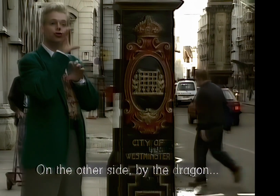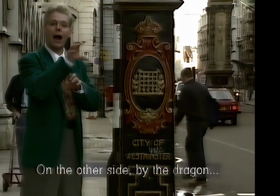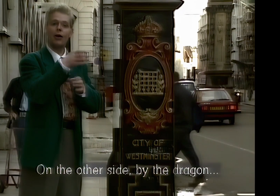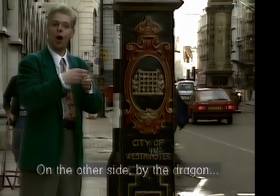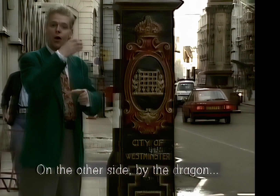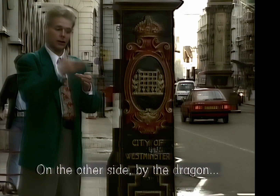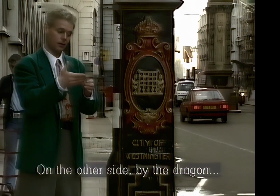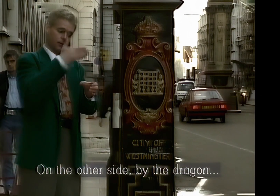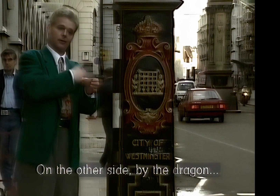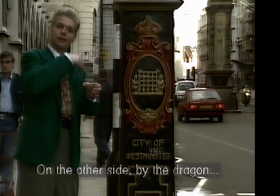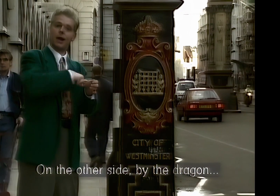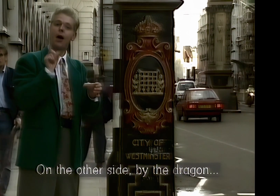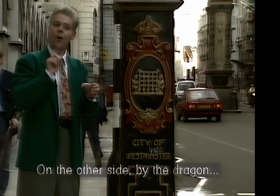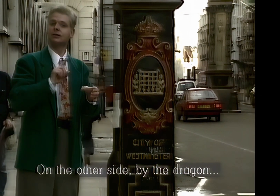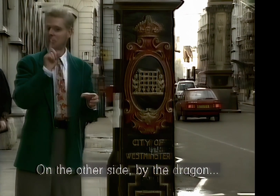And on the other side of the dragon,